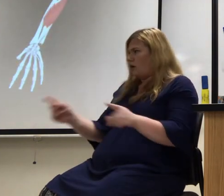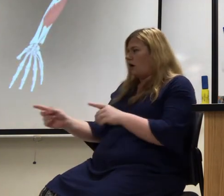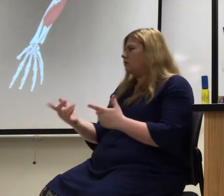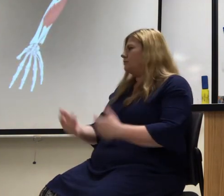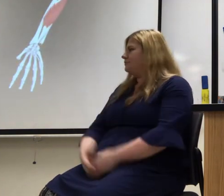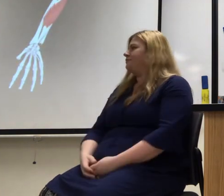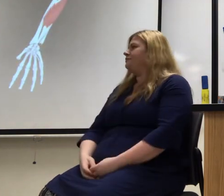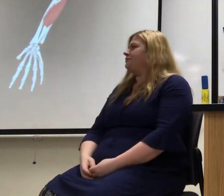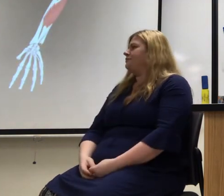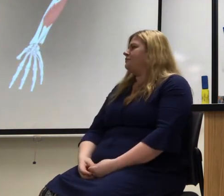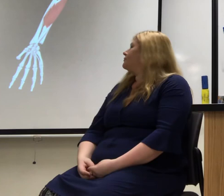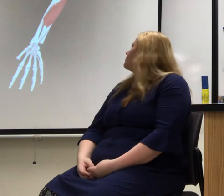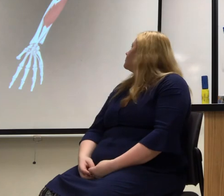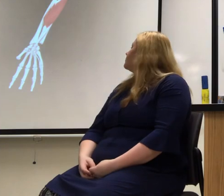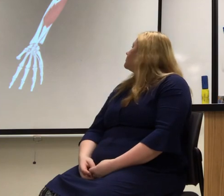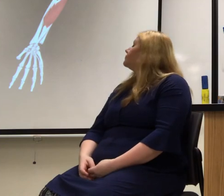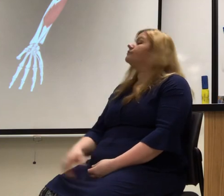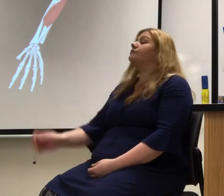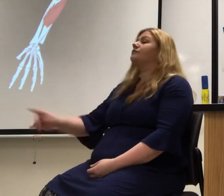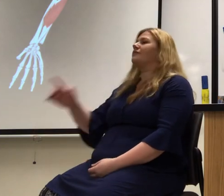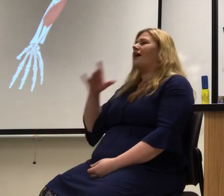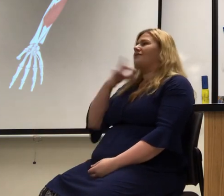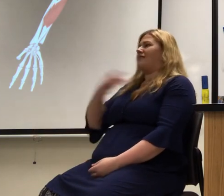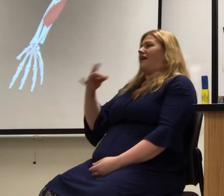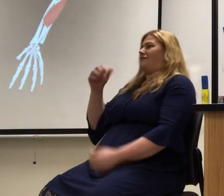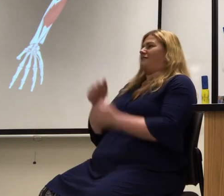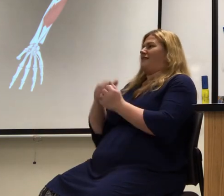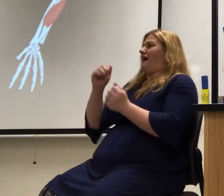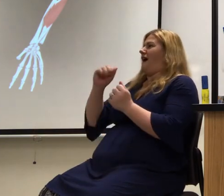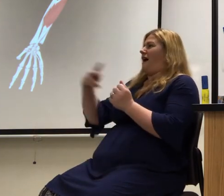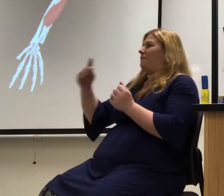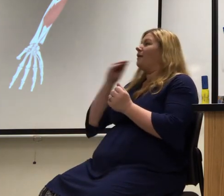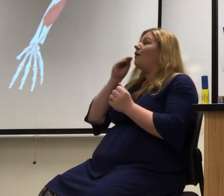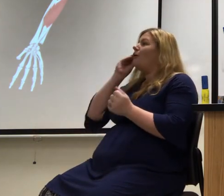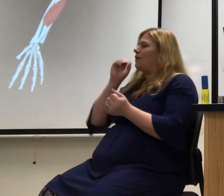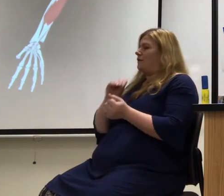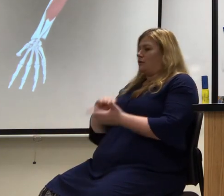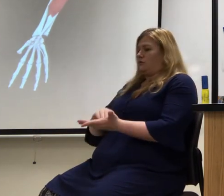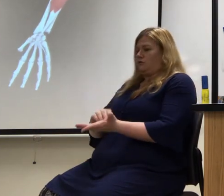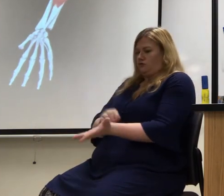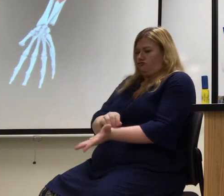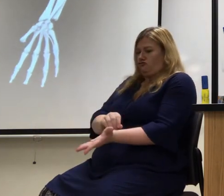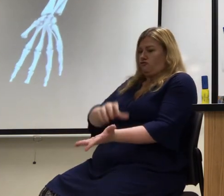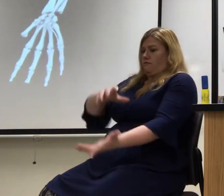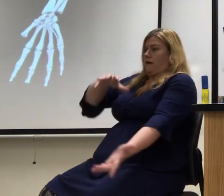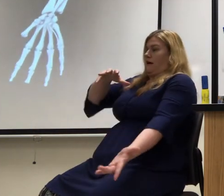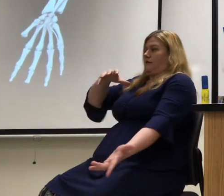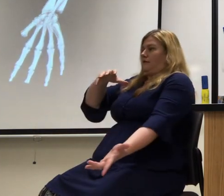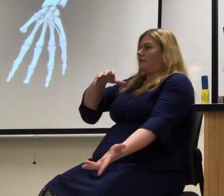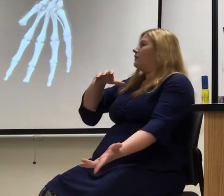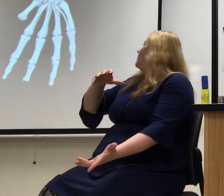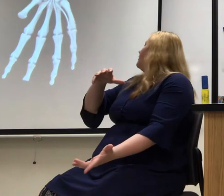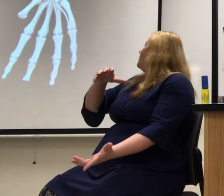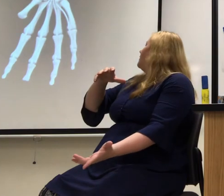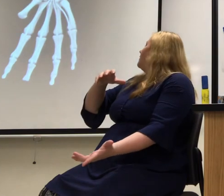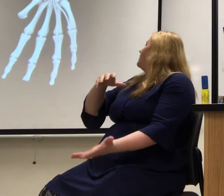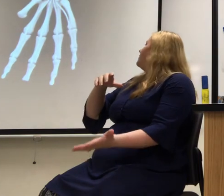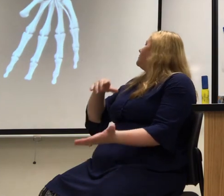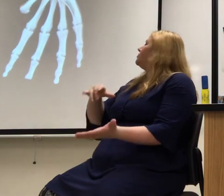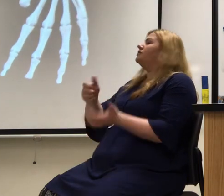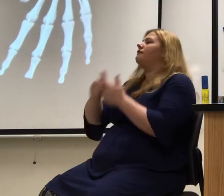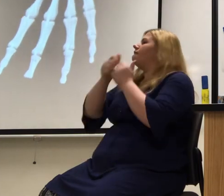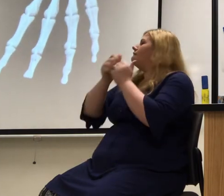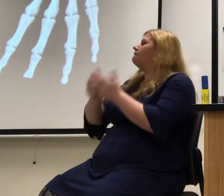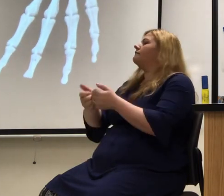is, if you zoom in, if you're playing with the app at home, that's what the muscle looks like. Follow the tendons.